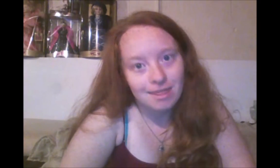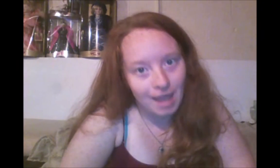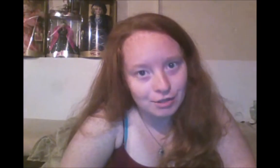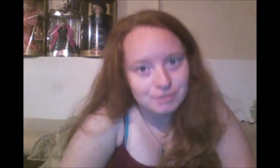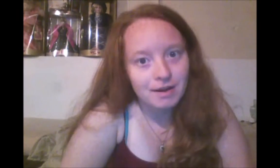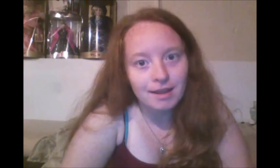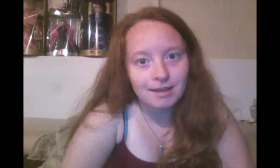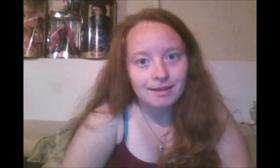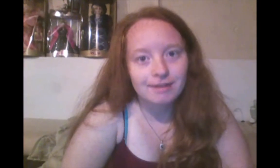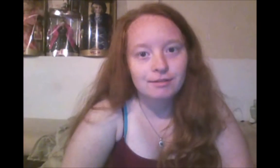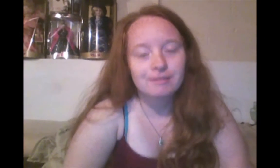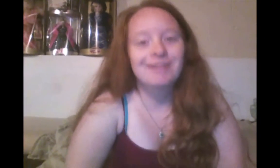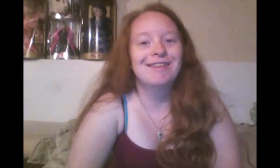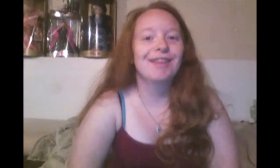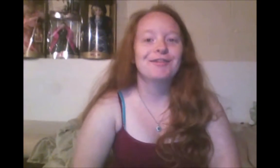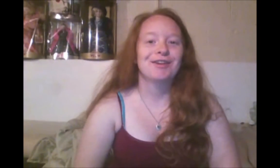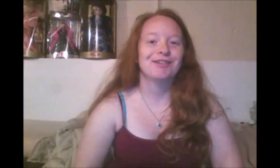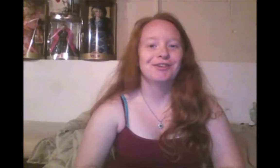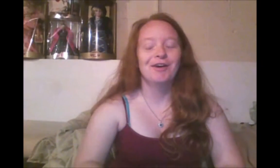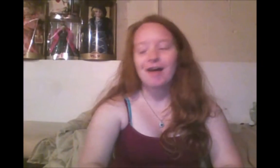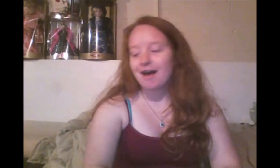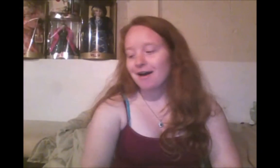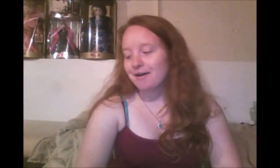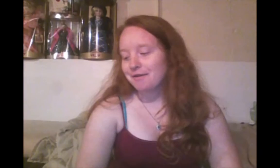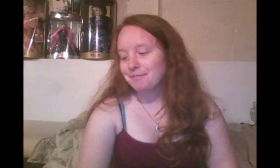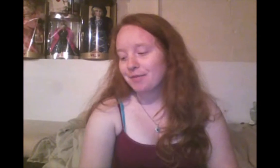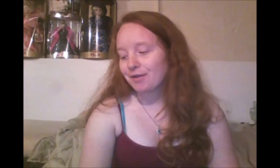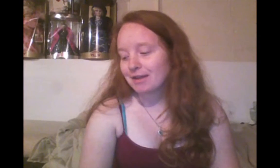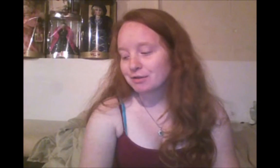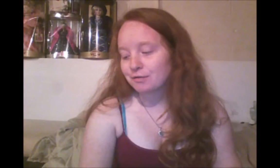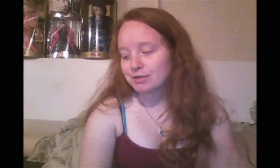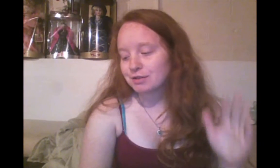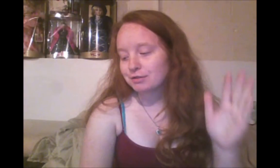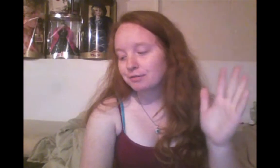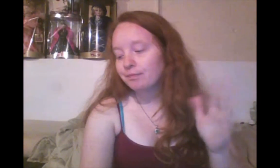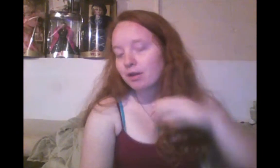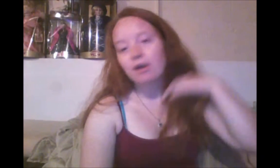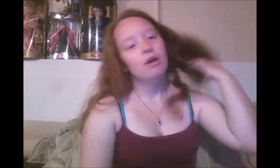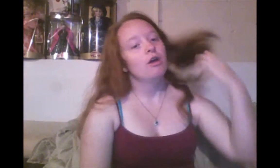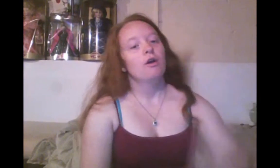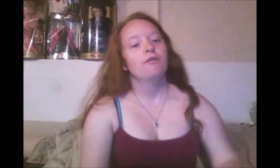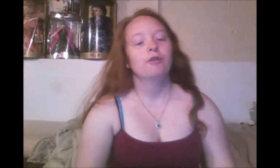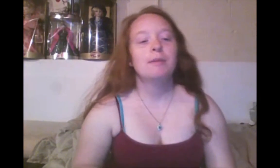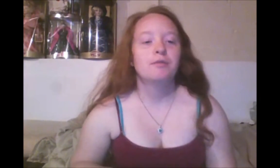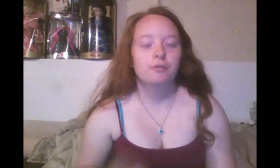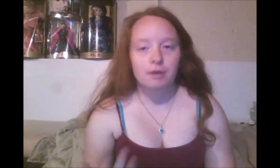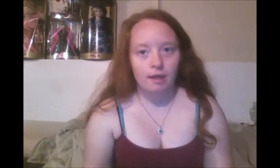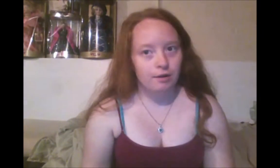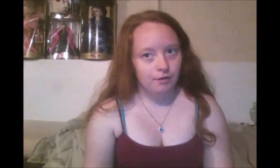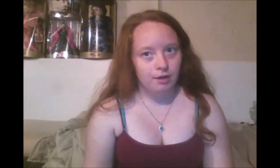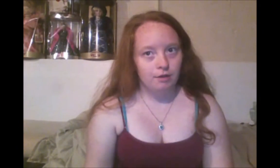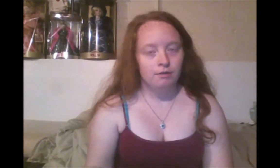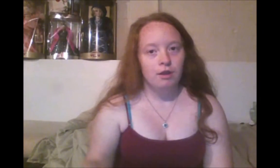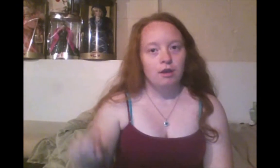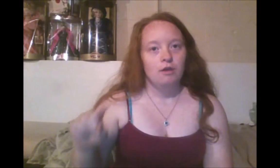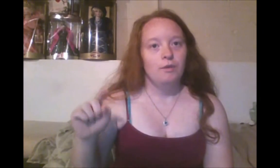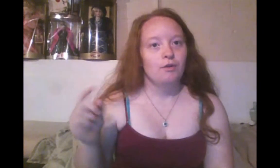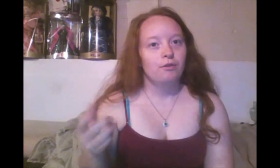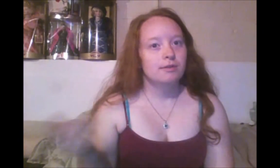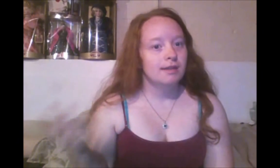That's right. They live in a zoo. Okay, so for a zoo, if you remember from my letter video, there isn't an